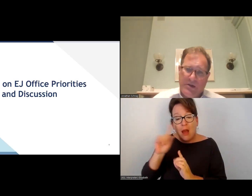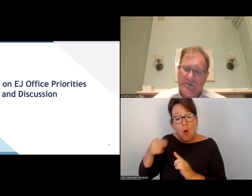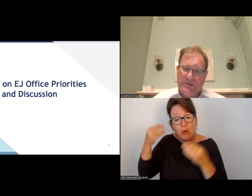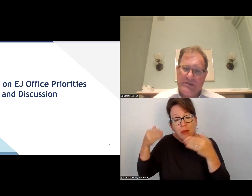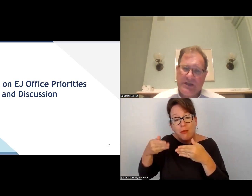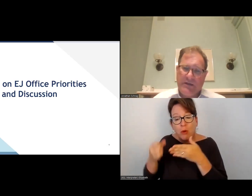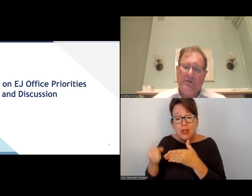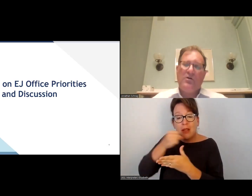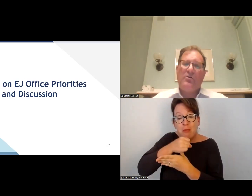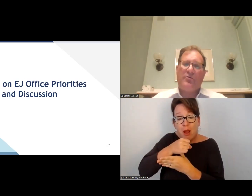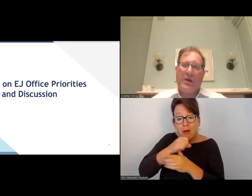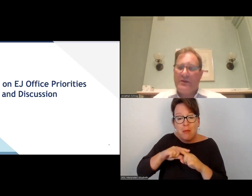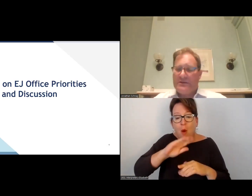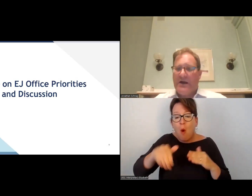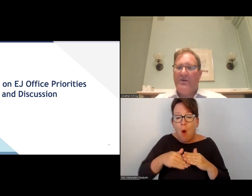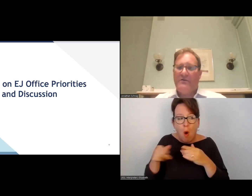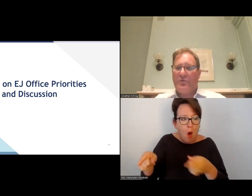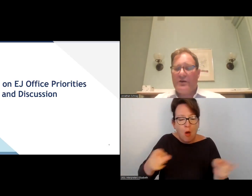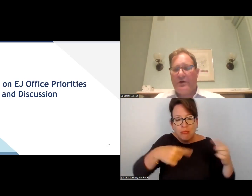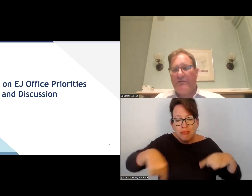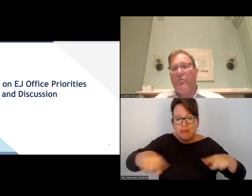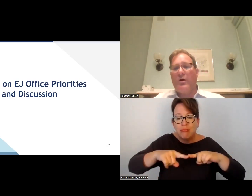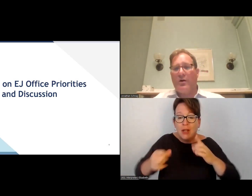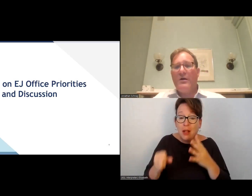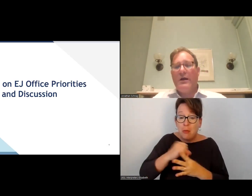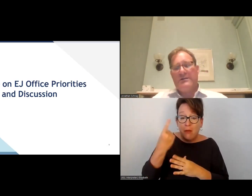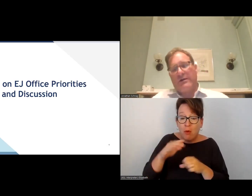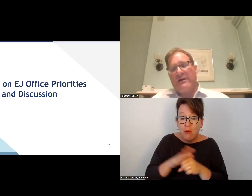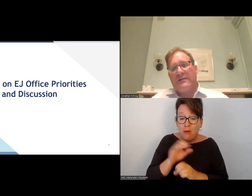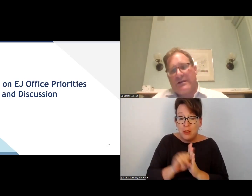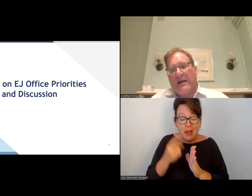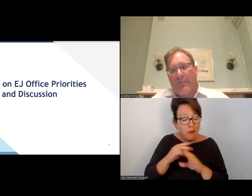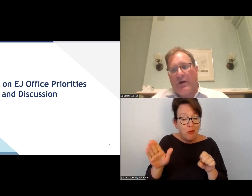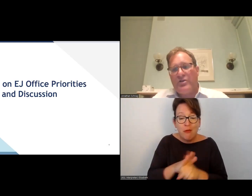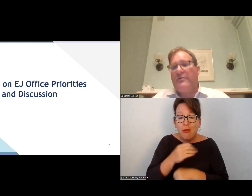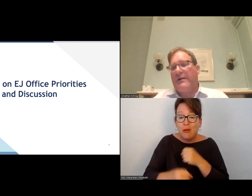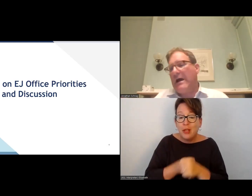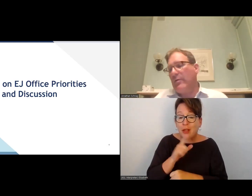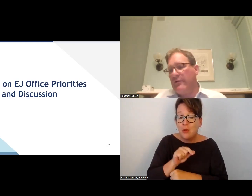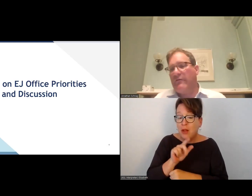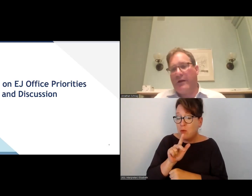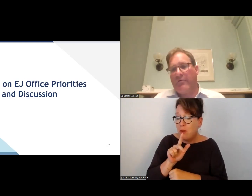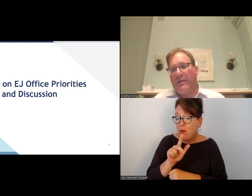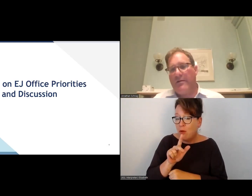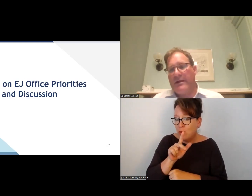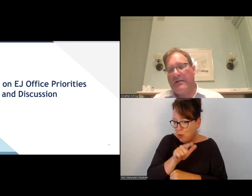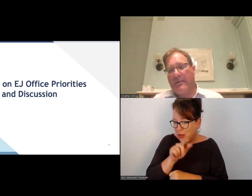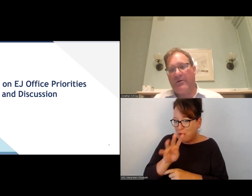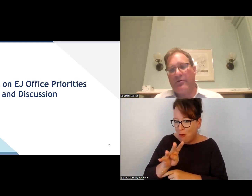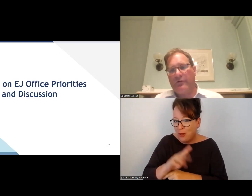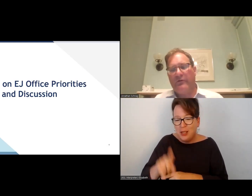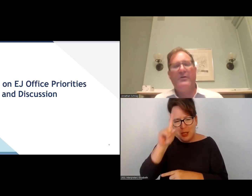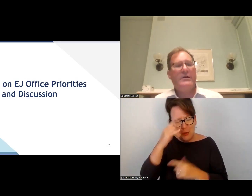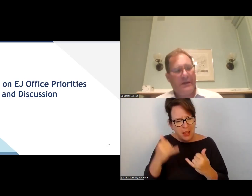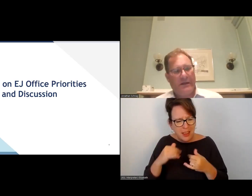all the measures in the state throughout the entirety of 2024. And so I think this collaboration around how we use federal money to meet